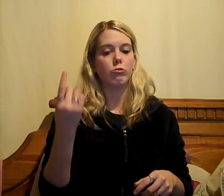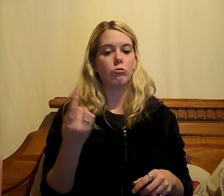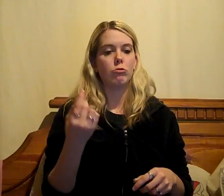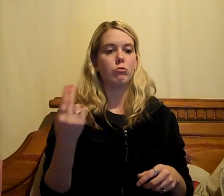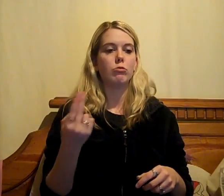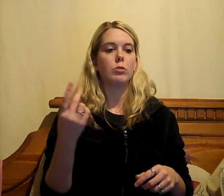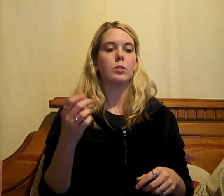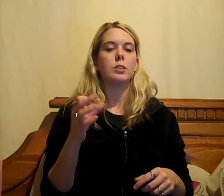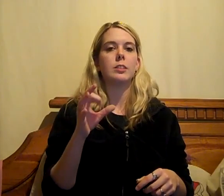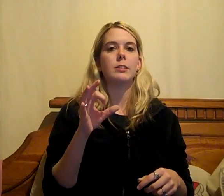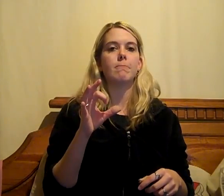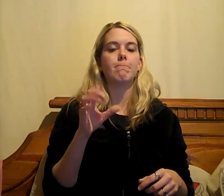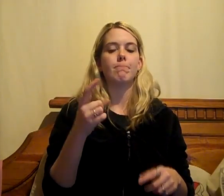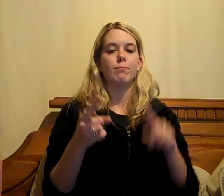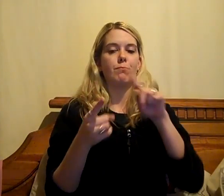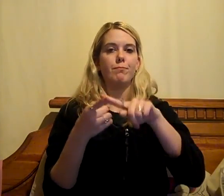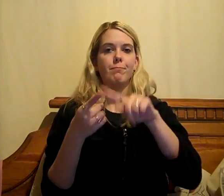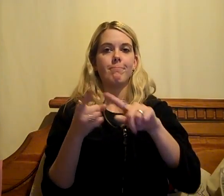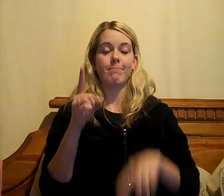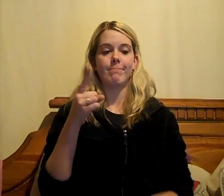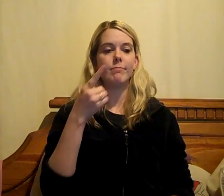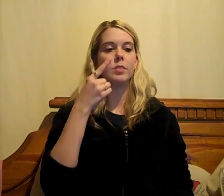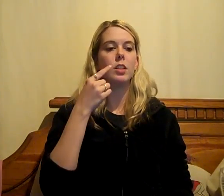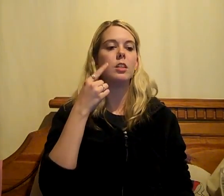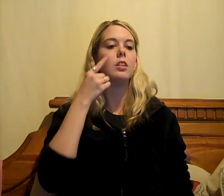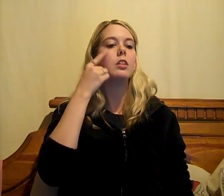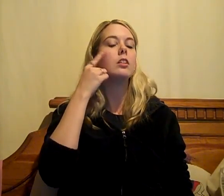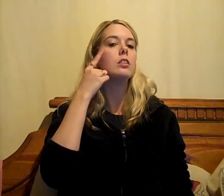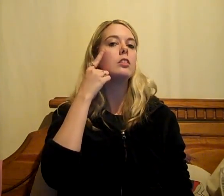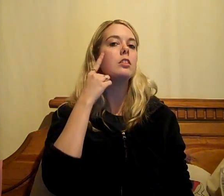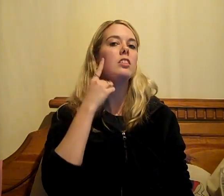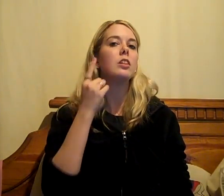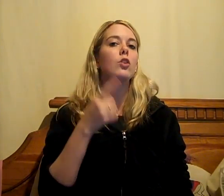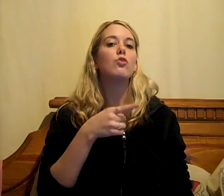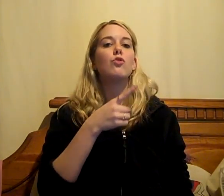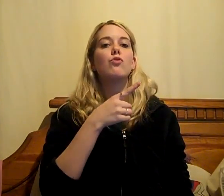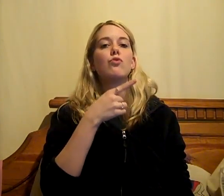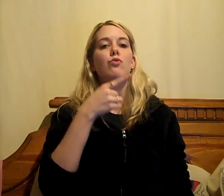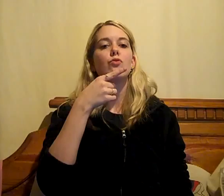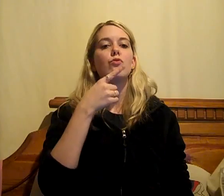Yeah, I don't want to blend the red into this part, so I'm just going to use my finger